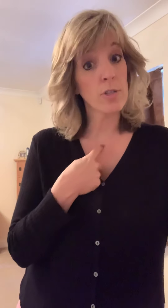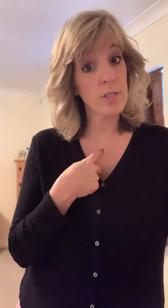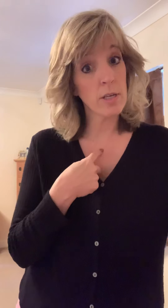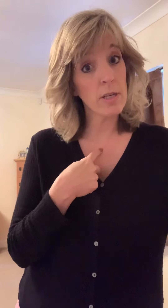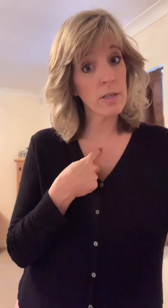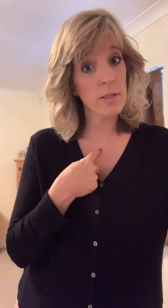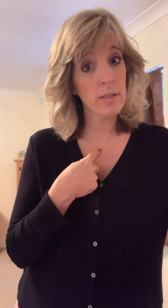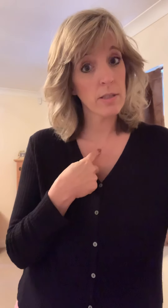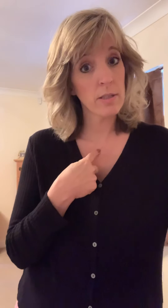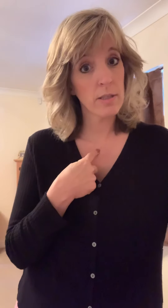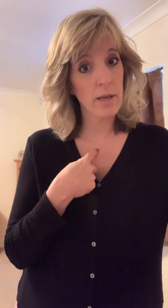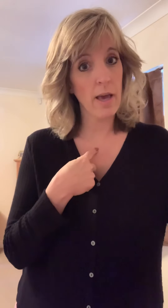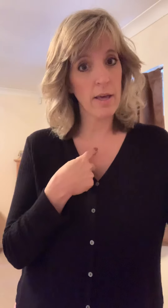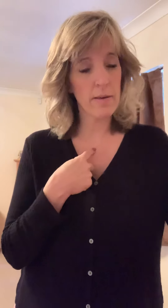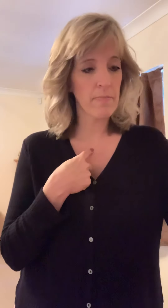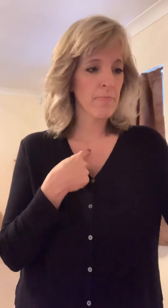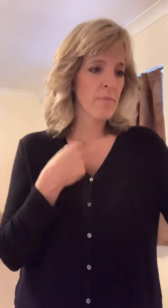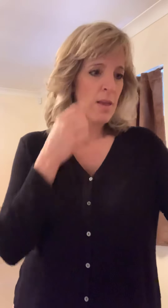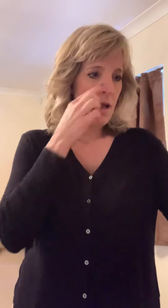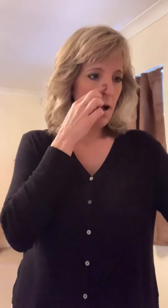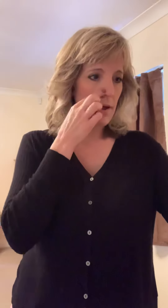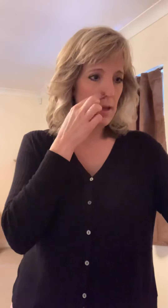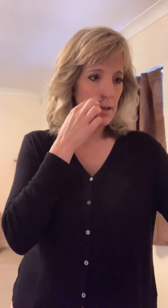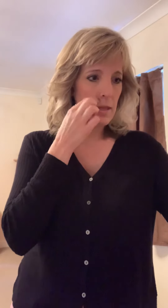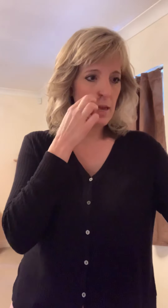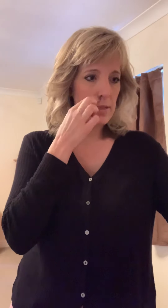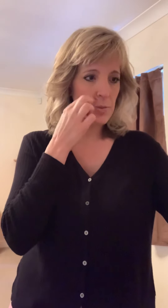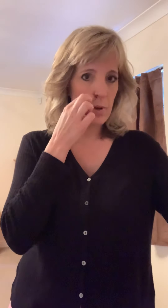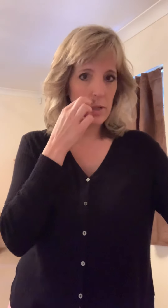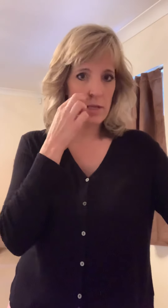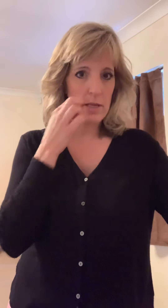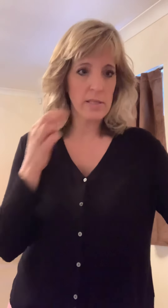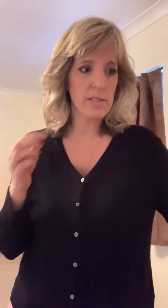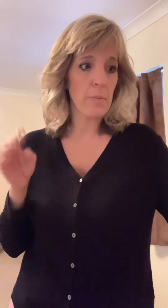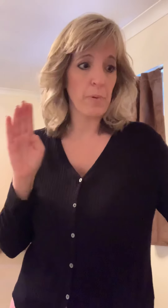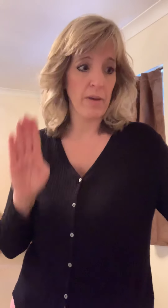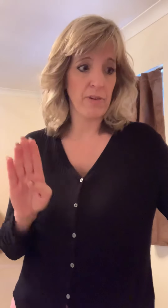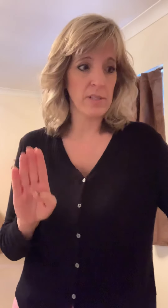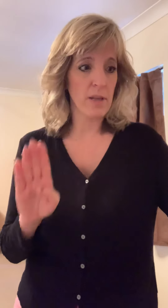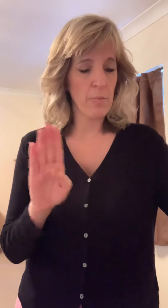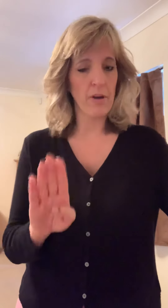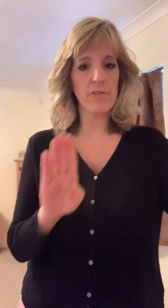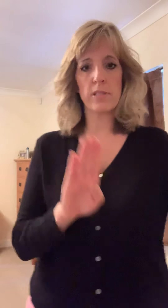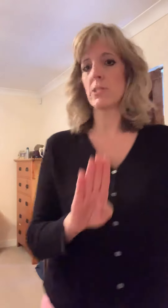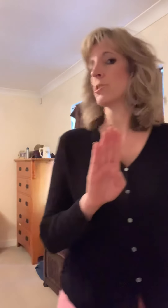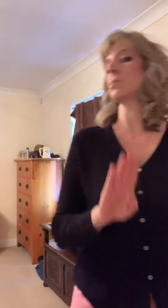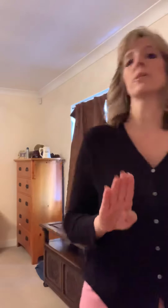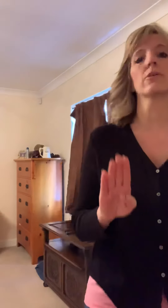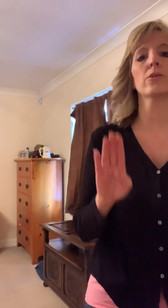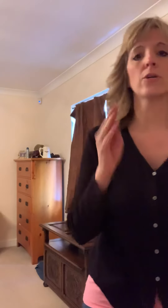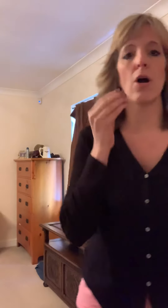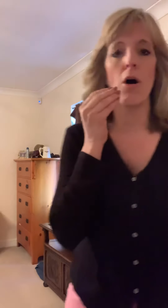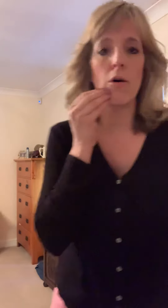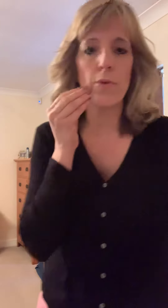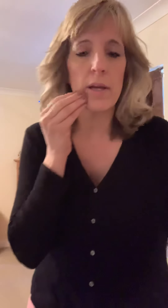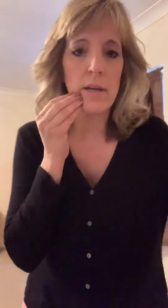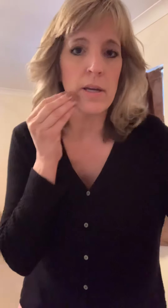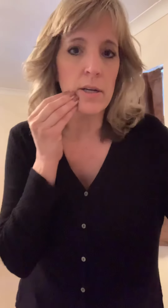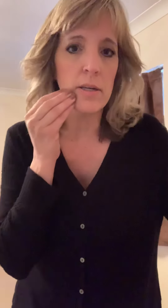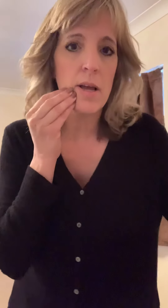thirsty? Okay. All right, the next one is breakfast. Now breakfast, lunch, and dinner are all right here.